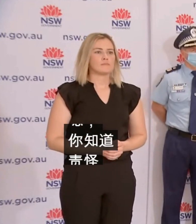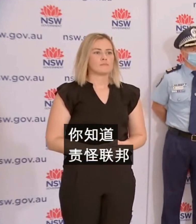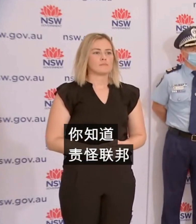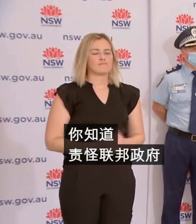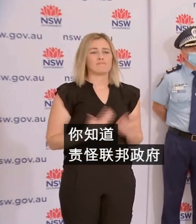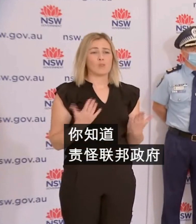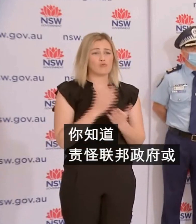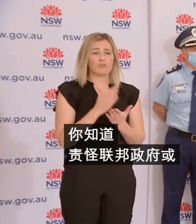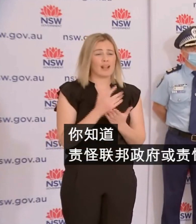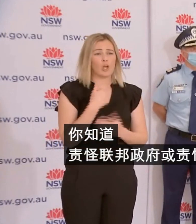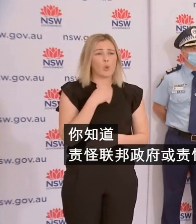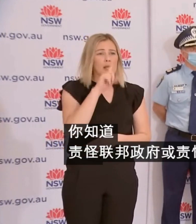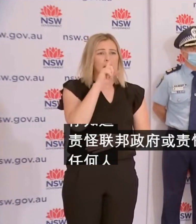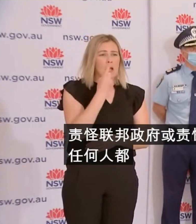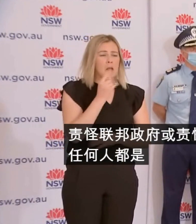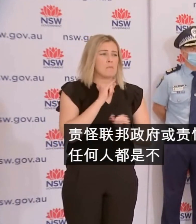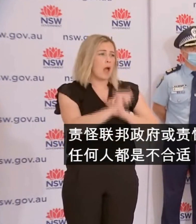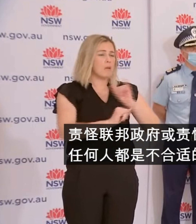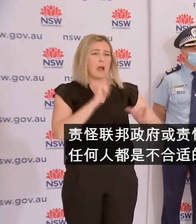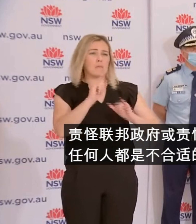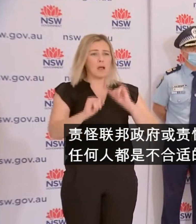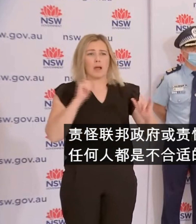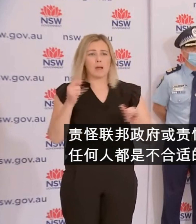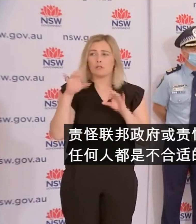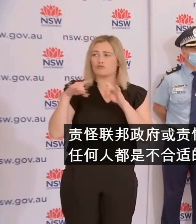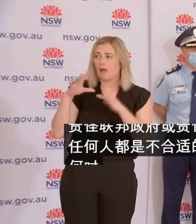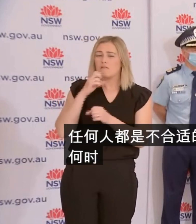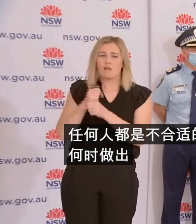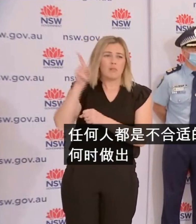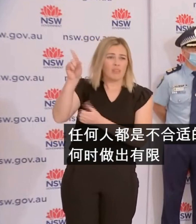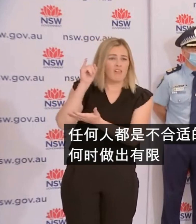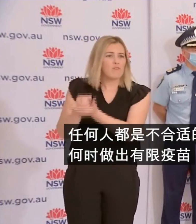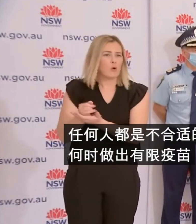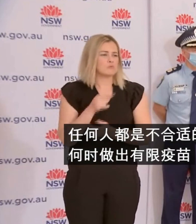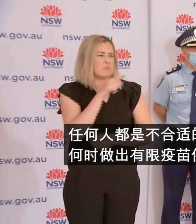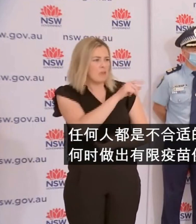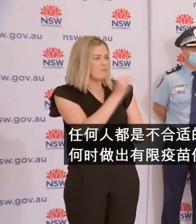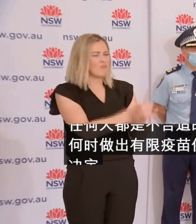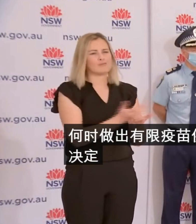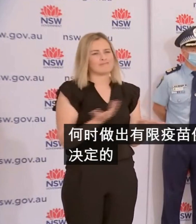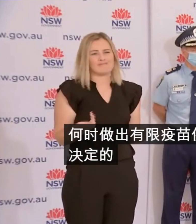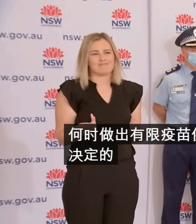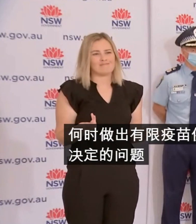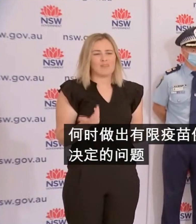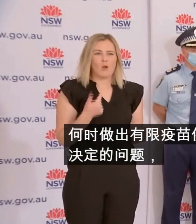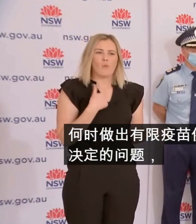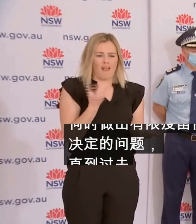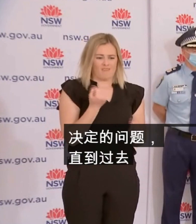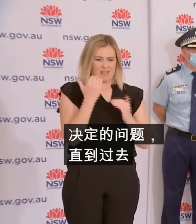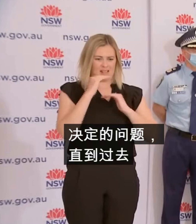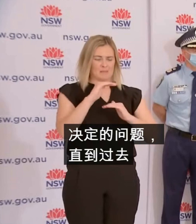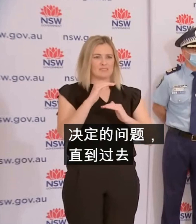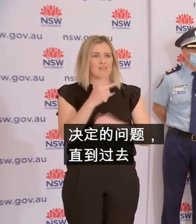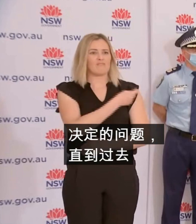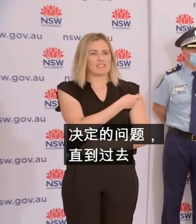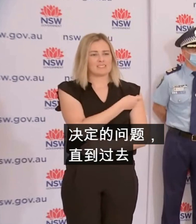to blame the federal government or blame anybody really. It's just a matter of when there's limited vaccine supplies, decisions have been made, and up until the